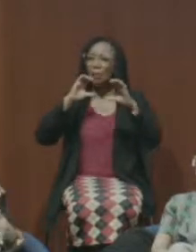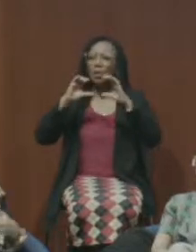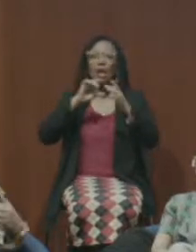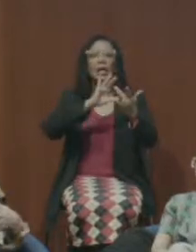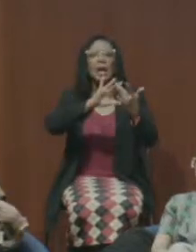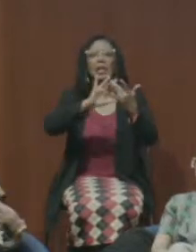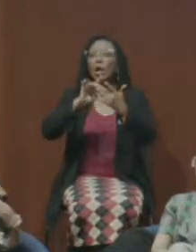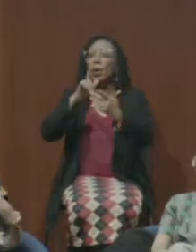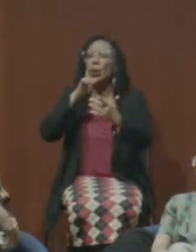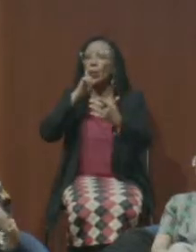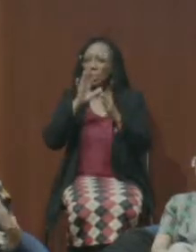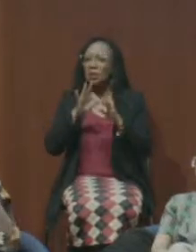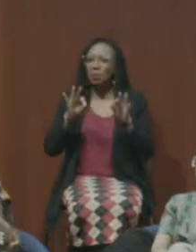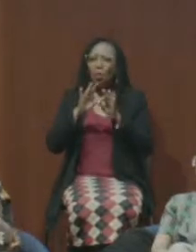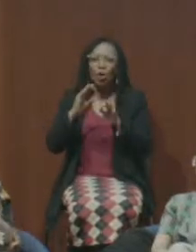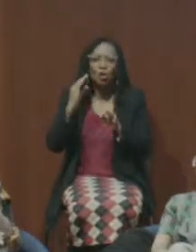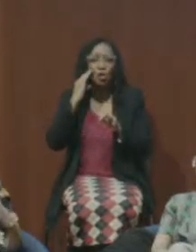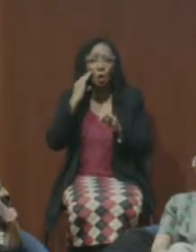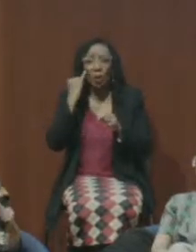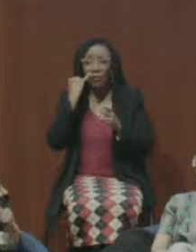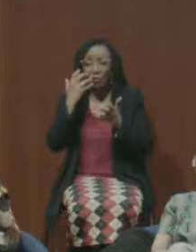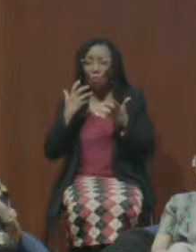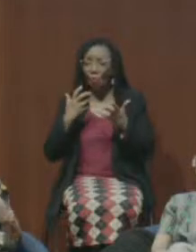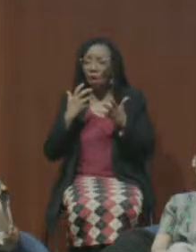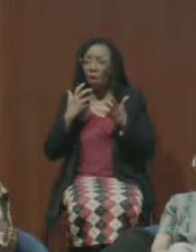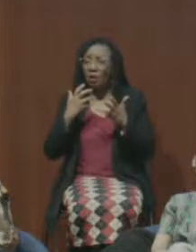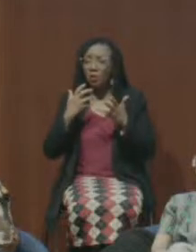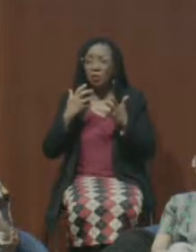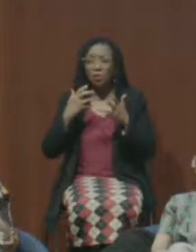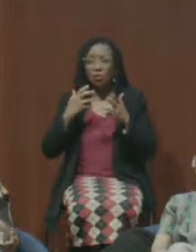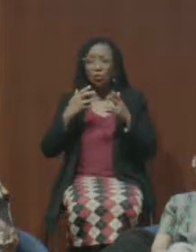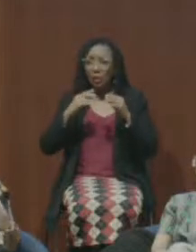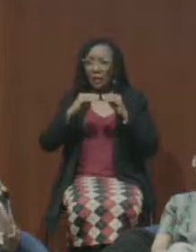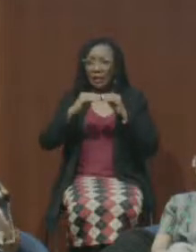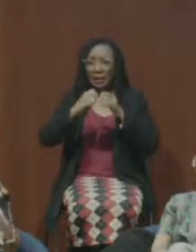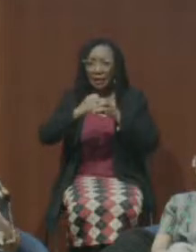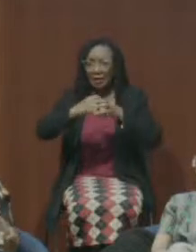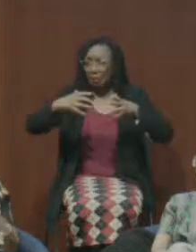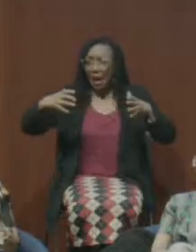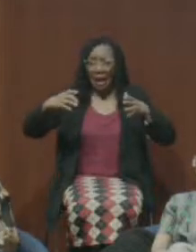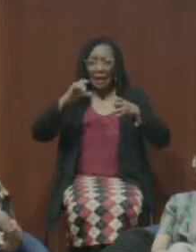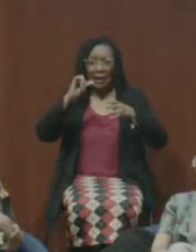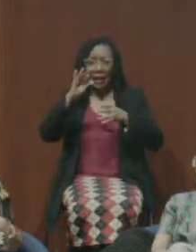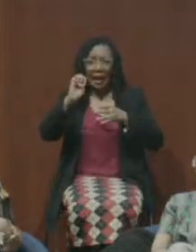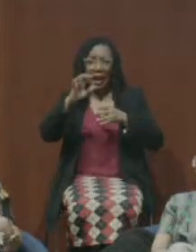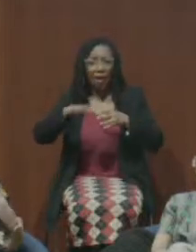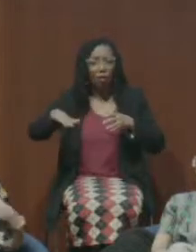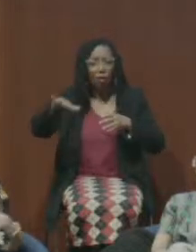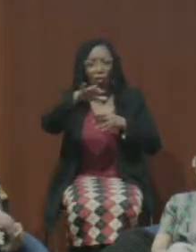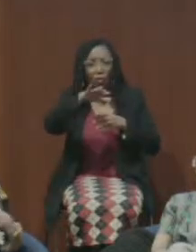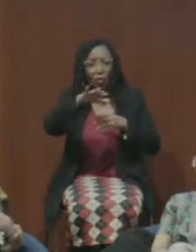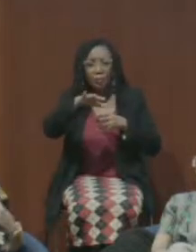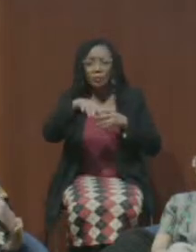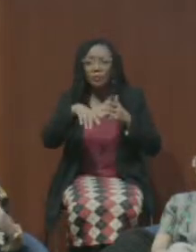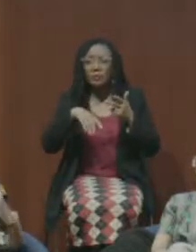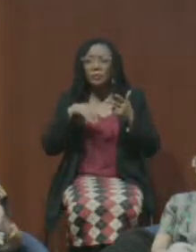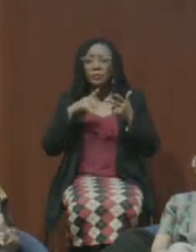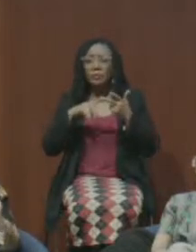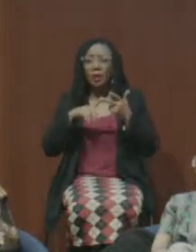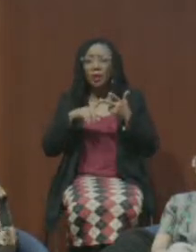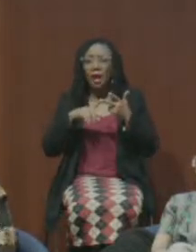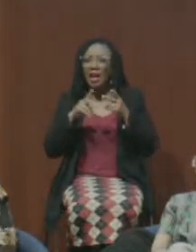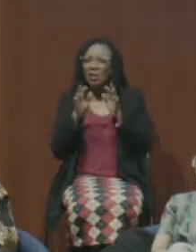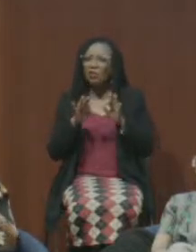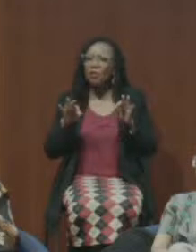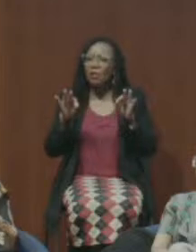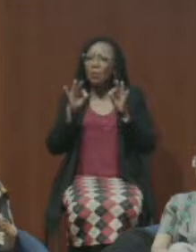extremely important when we want to expand our definition of care. And I would add like a very